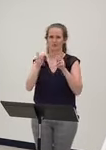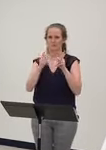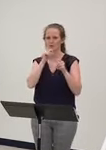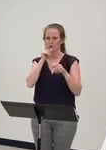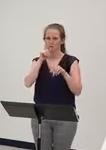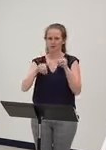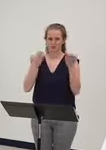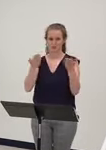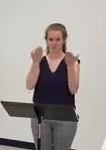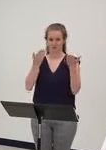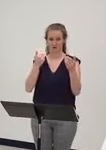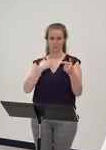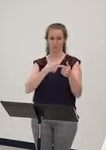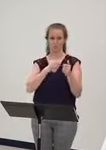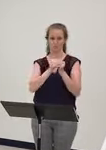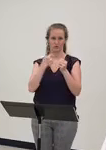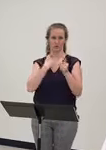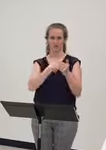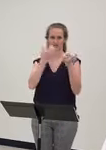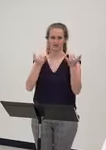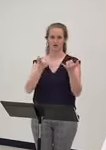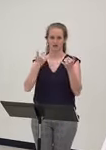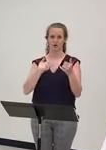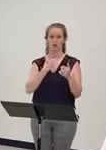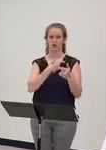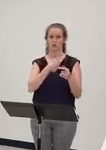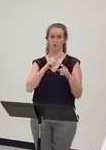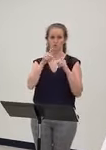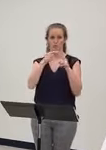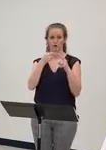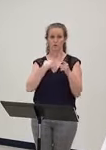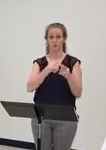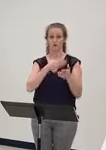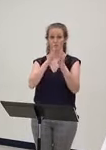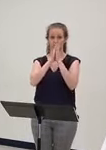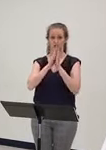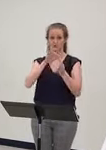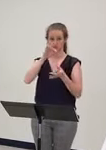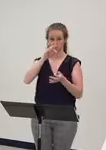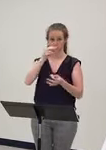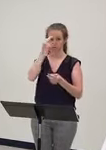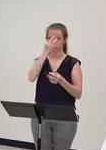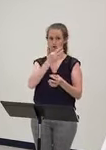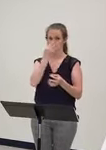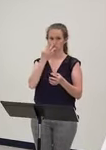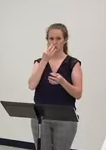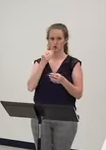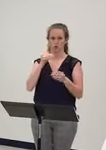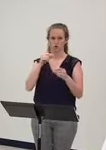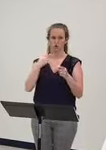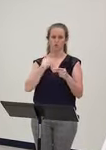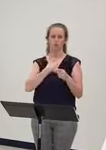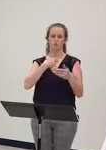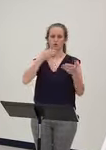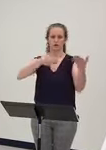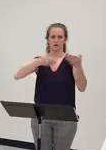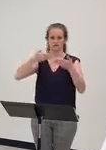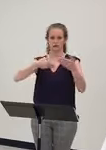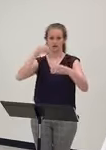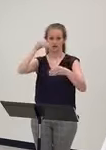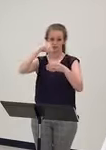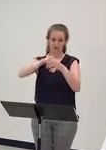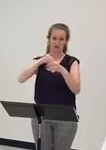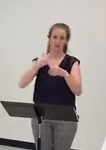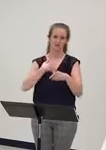of this pandemic. No, when we pray that spiritual communion prayer, that we invite him into us, it is